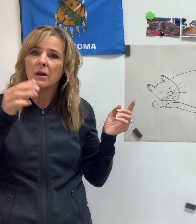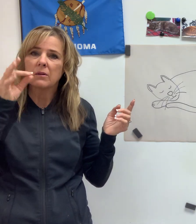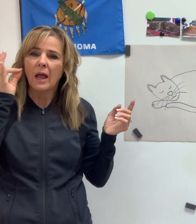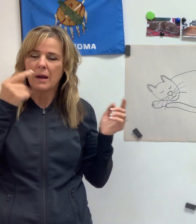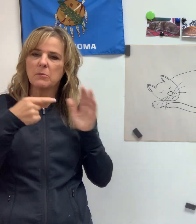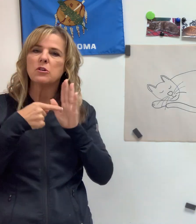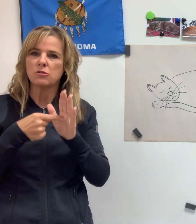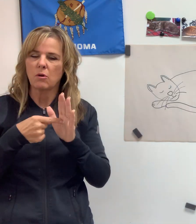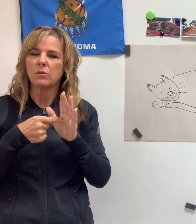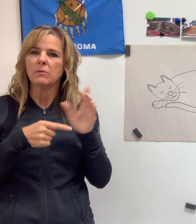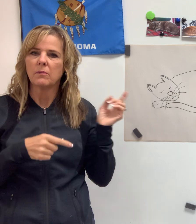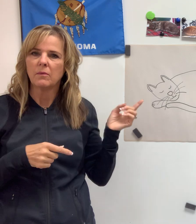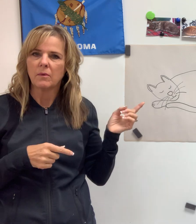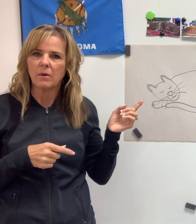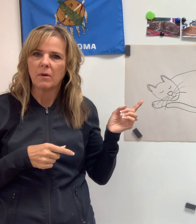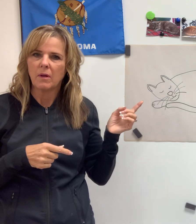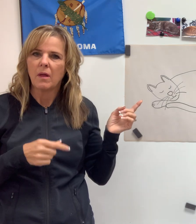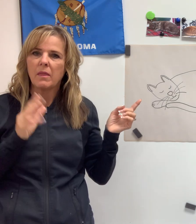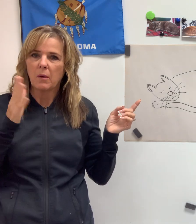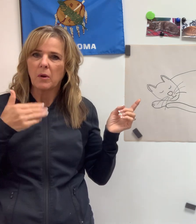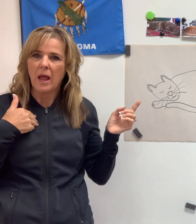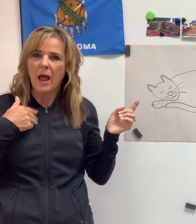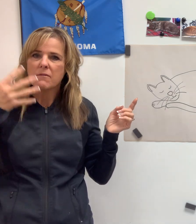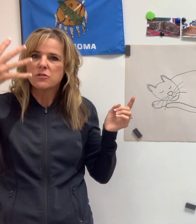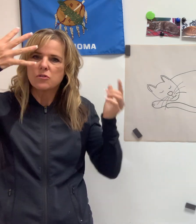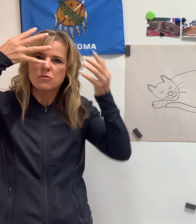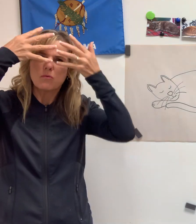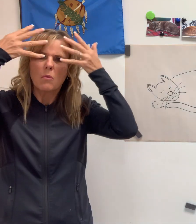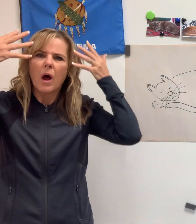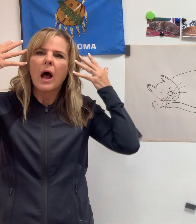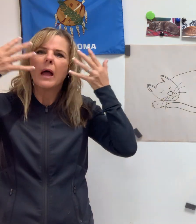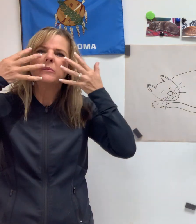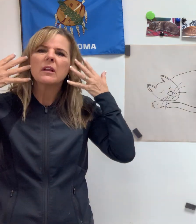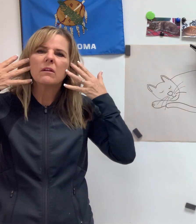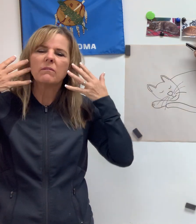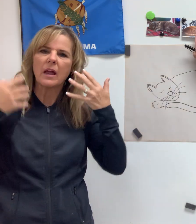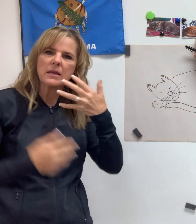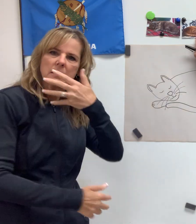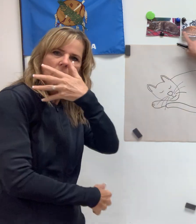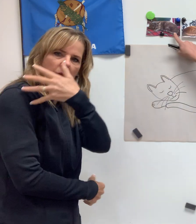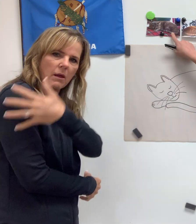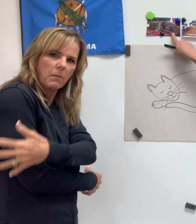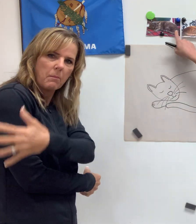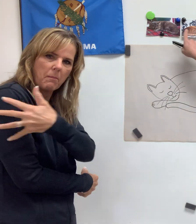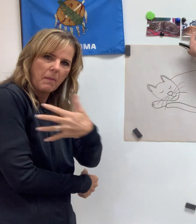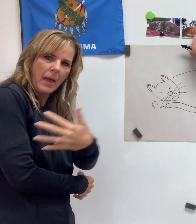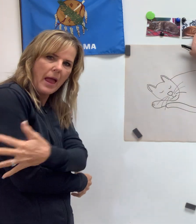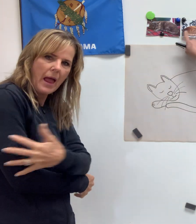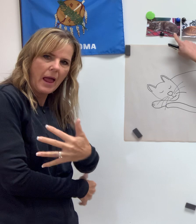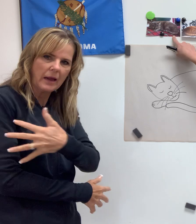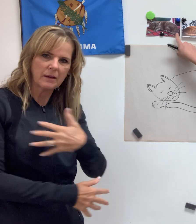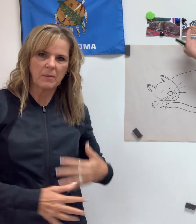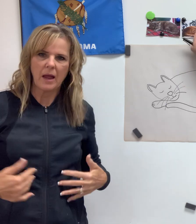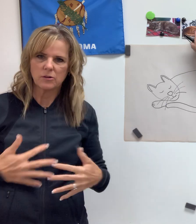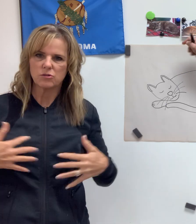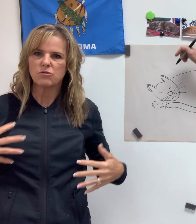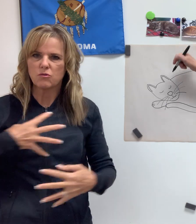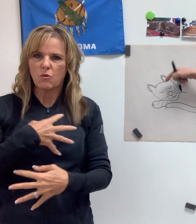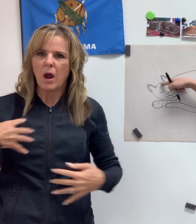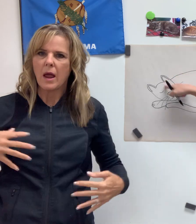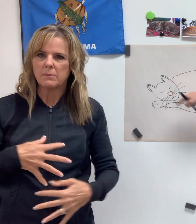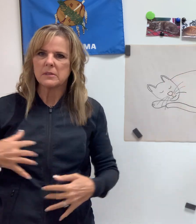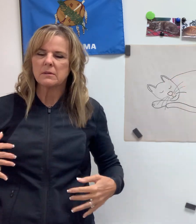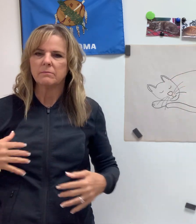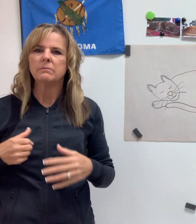let me show you how. They will have stripes on their face and on their back. So in both of these kitty cat pictures that I found, they both